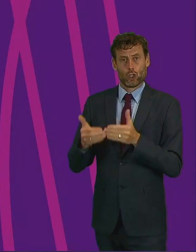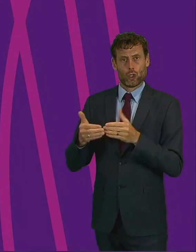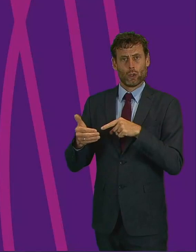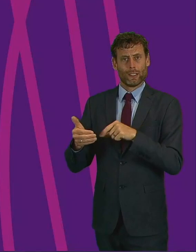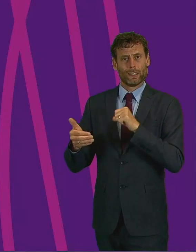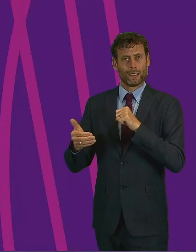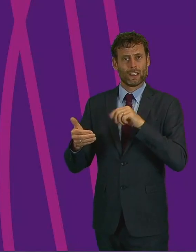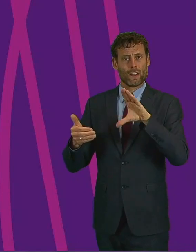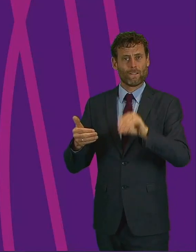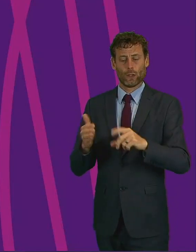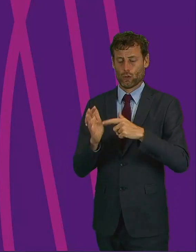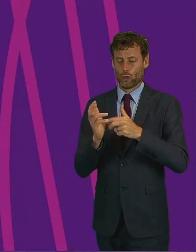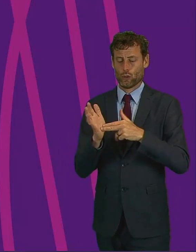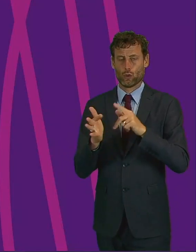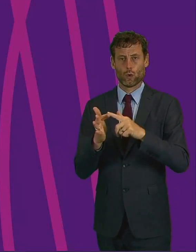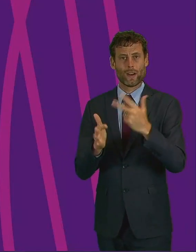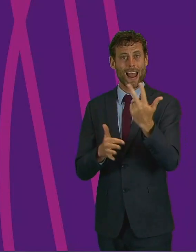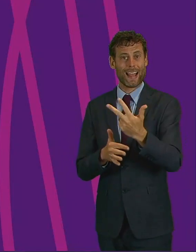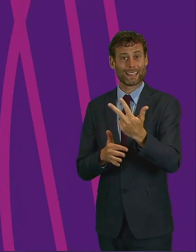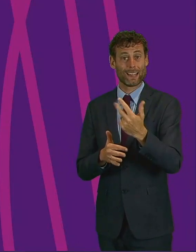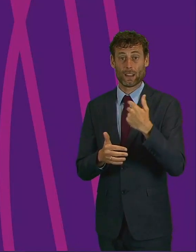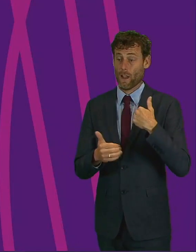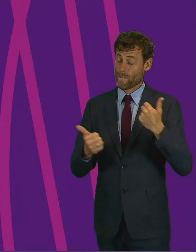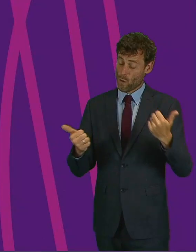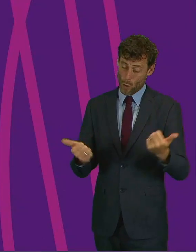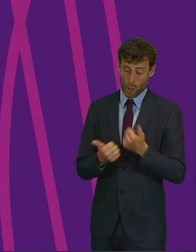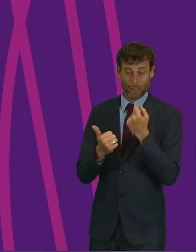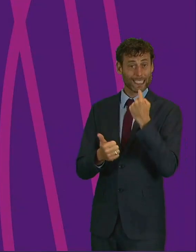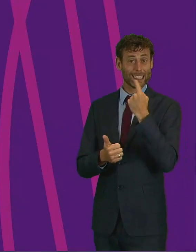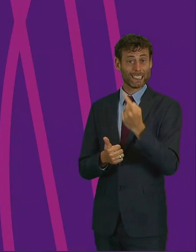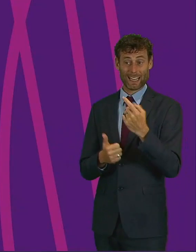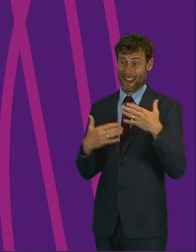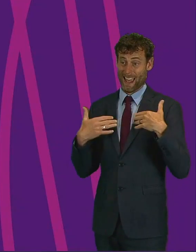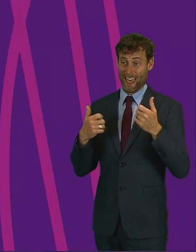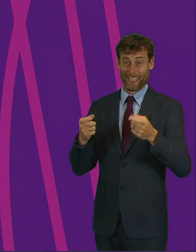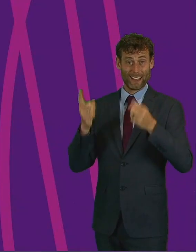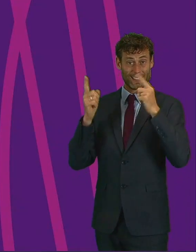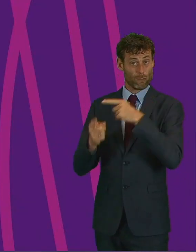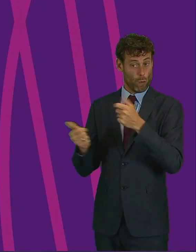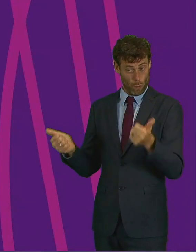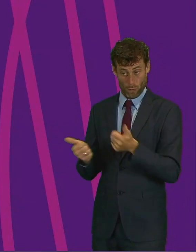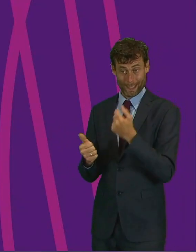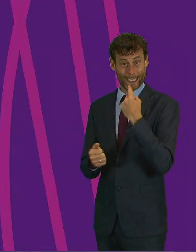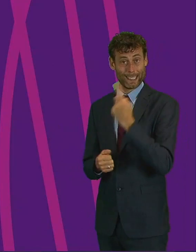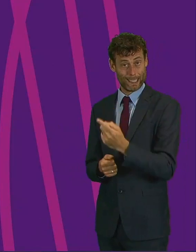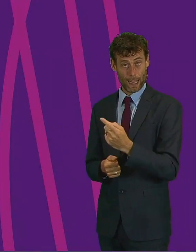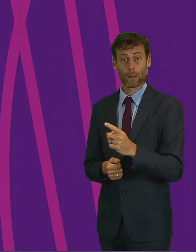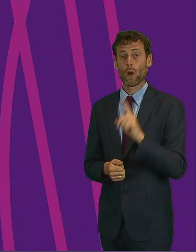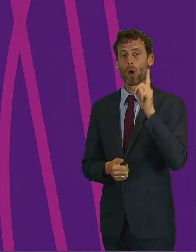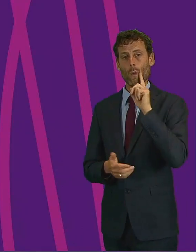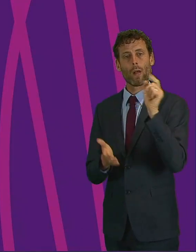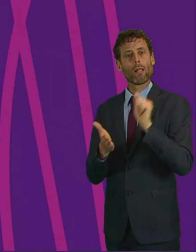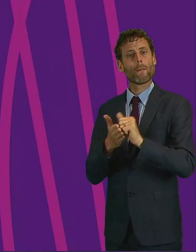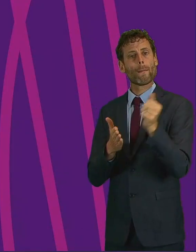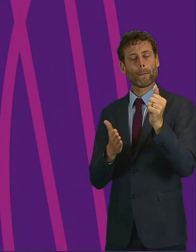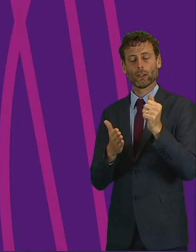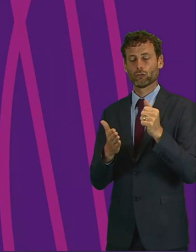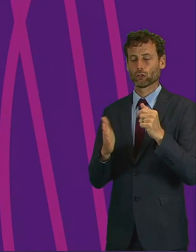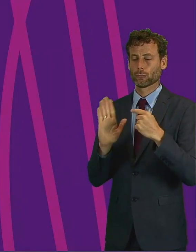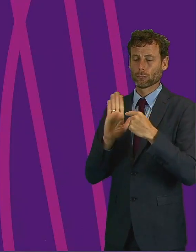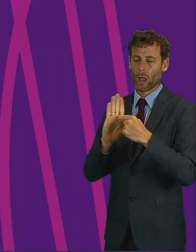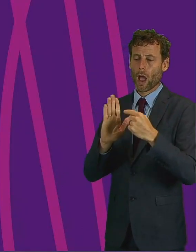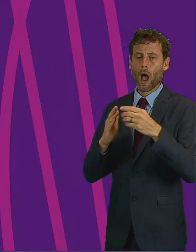the 18th, and I have said already, and the Health Secretary has said this as well, that we will publish updated guidance